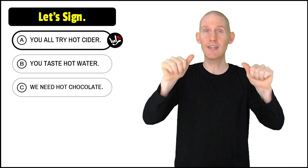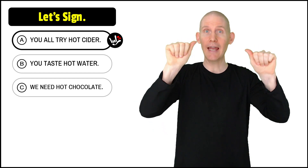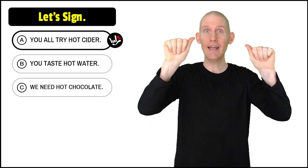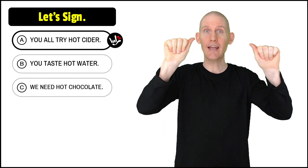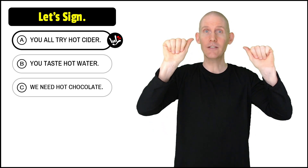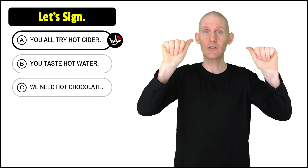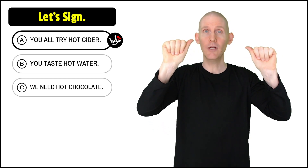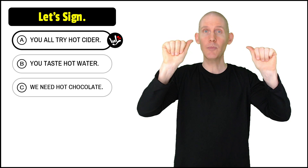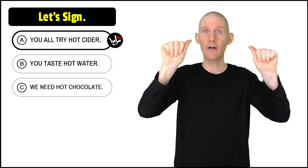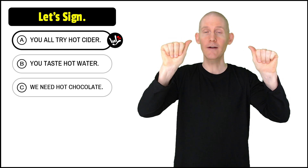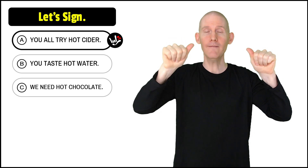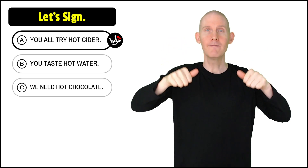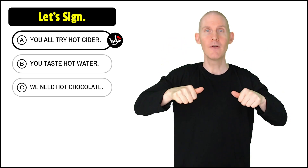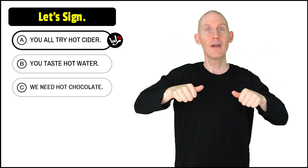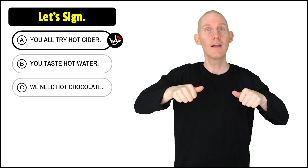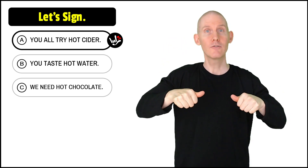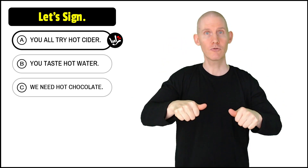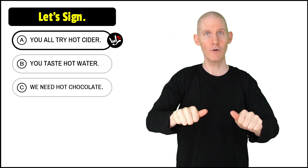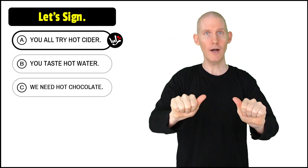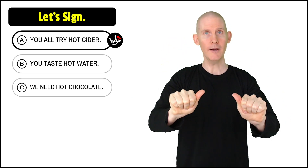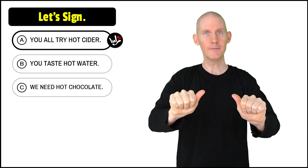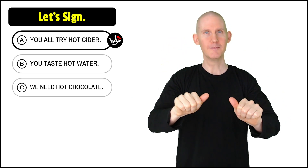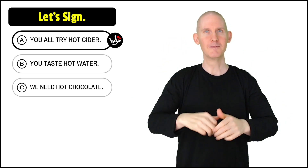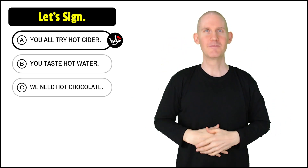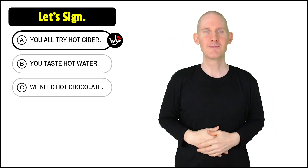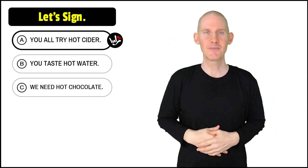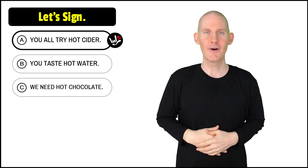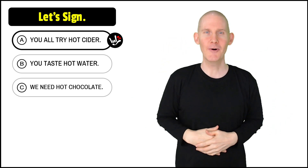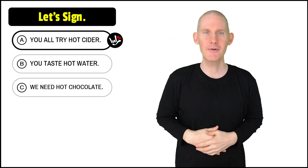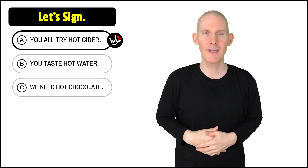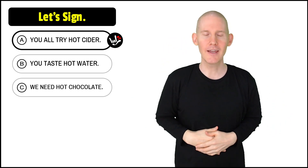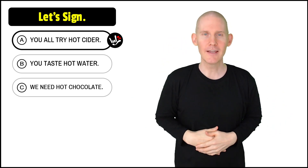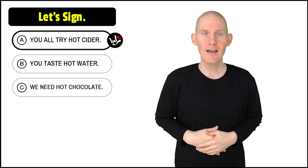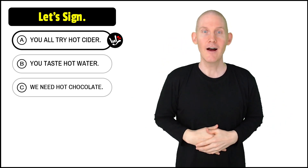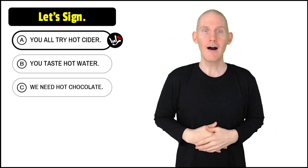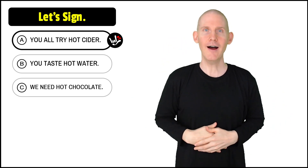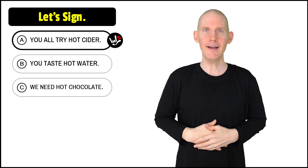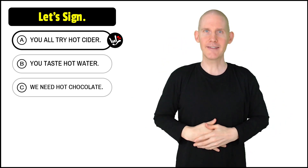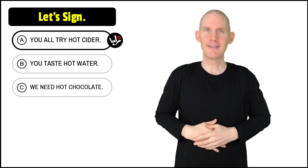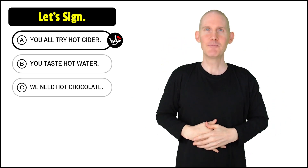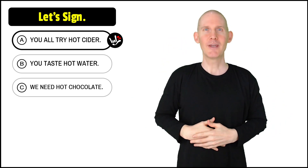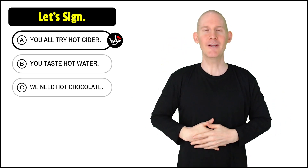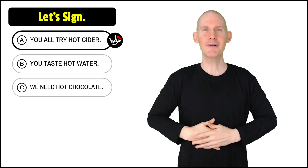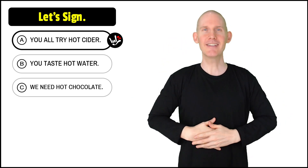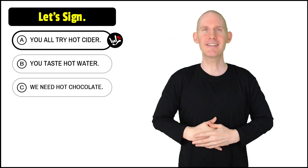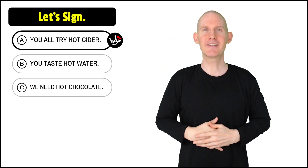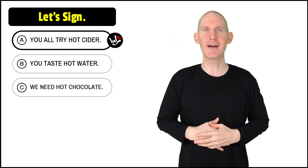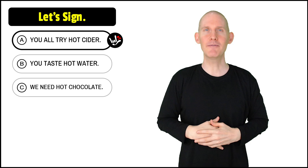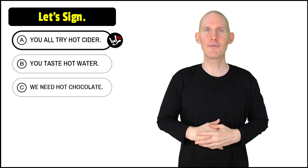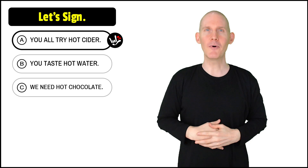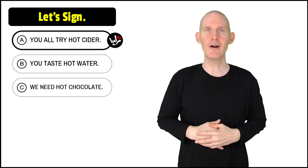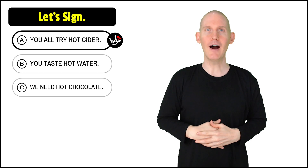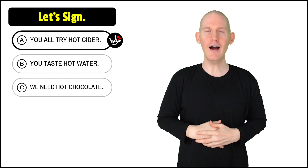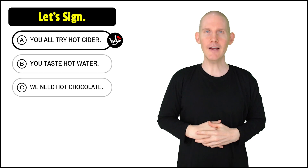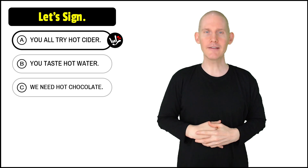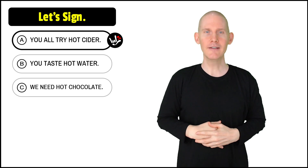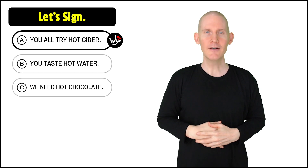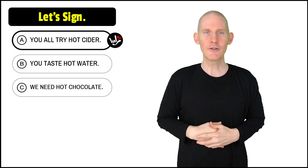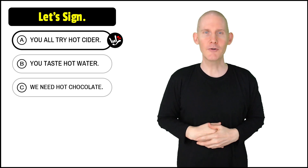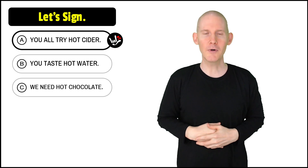A hand shape. Try. Okay. Hot. Here is the sign for hot. Good one to